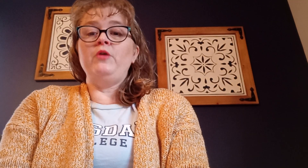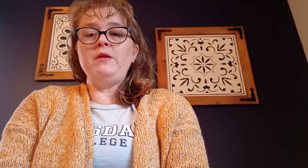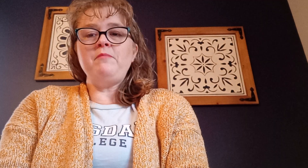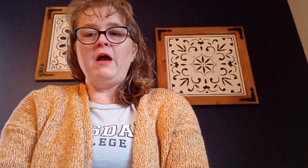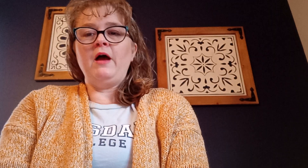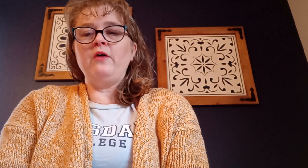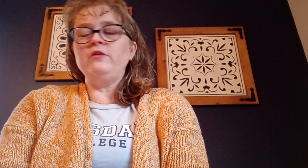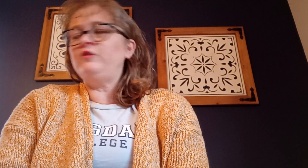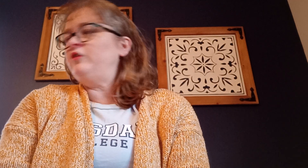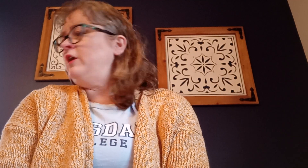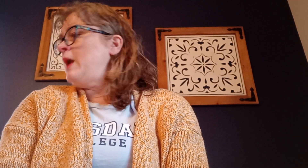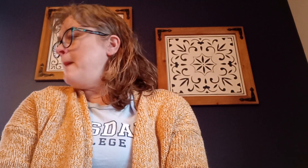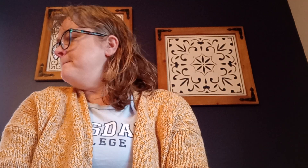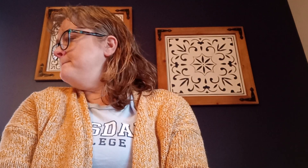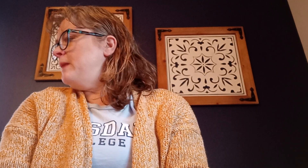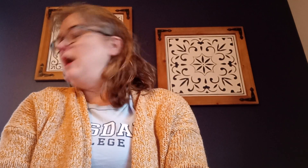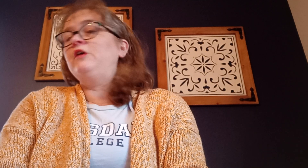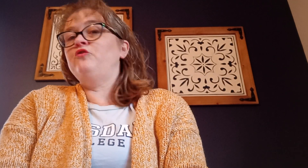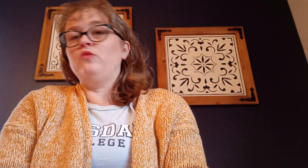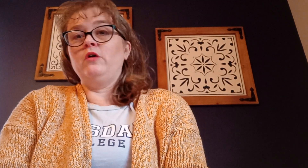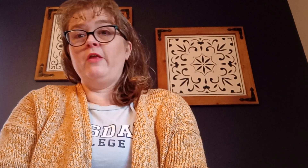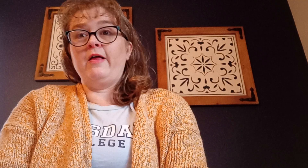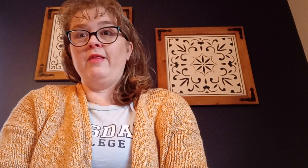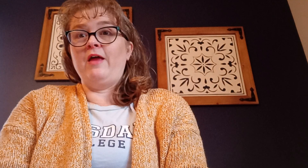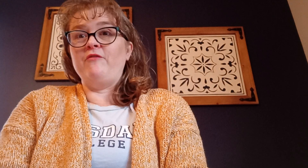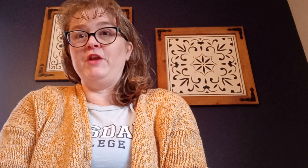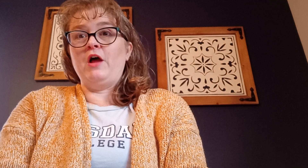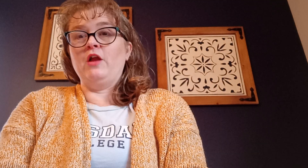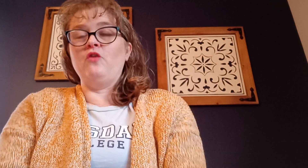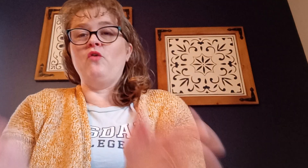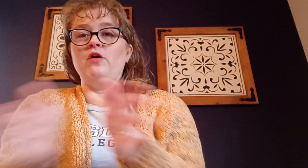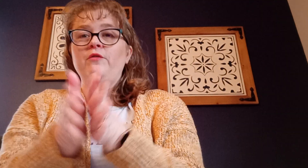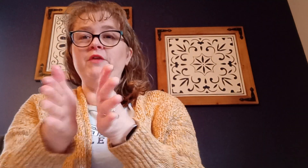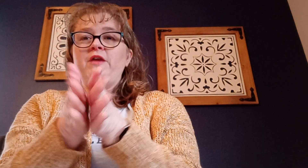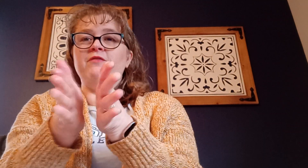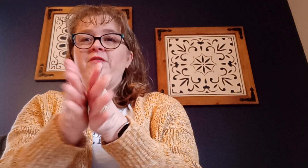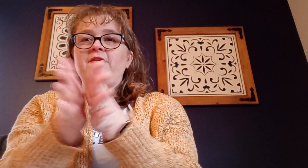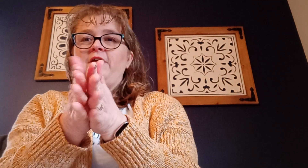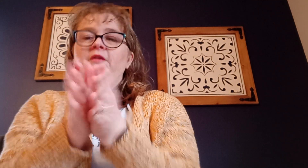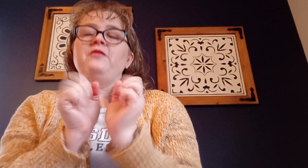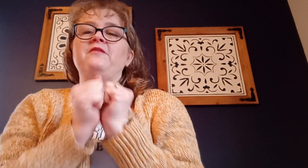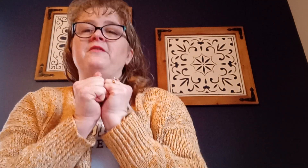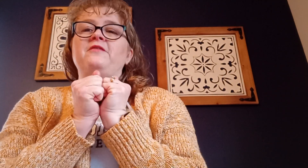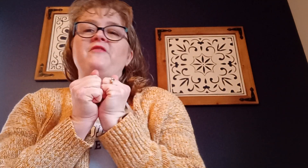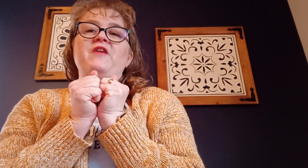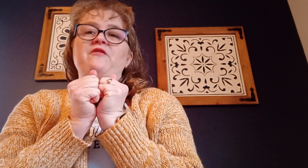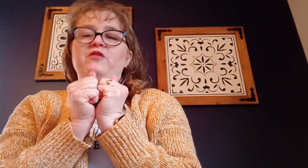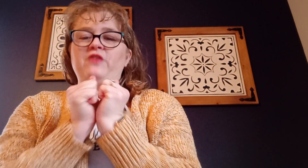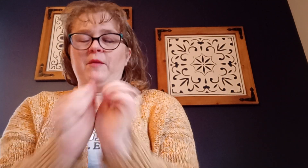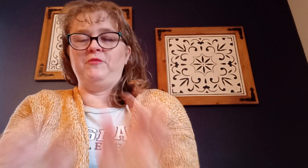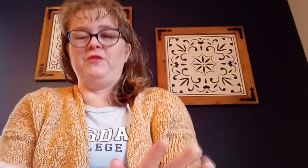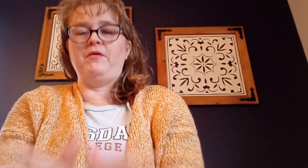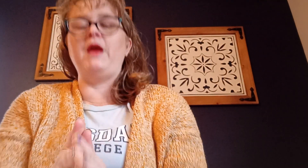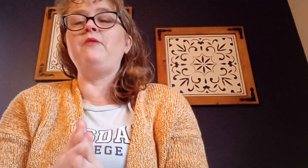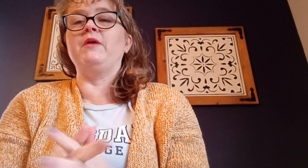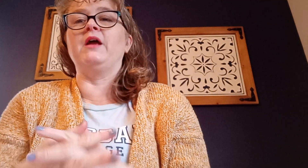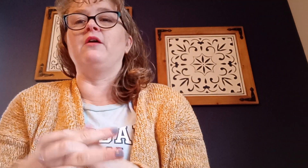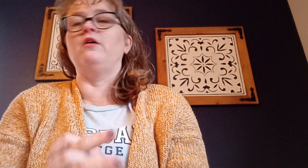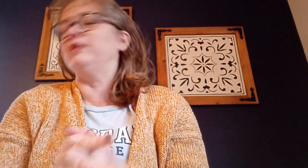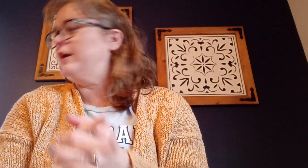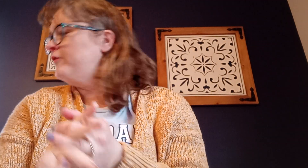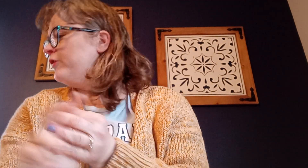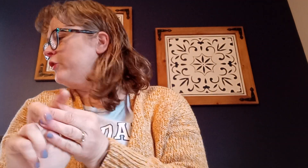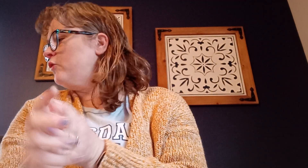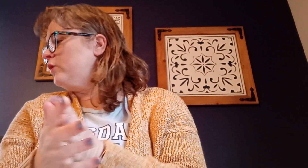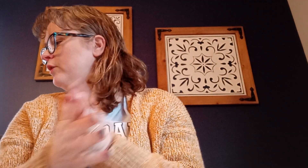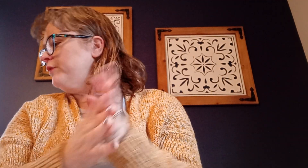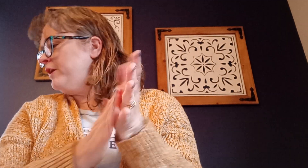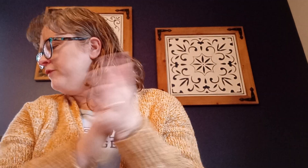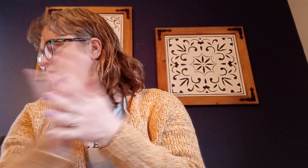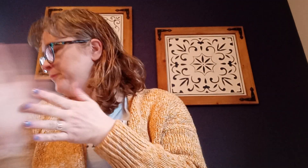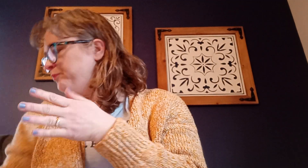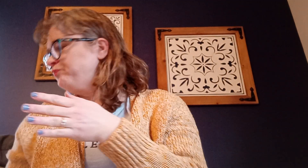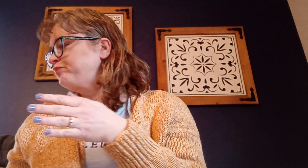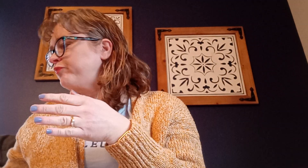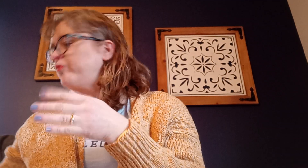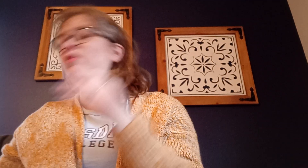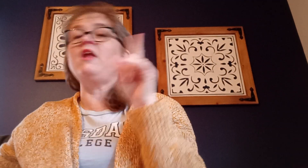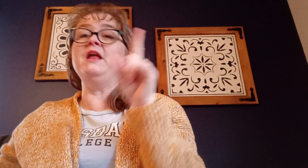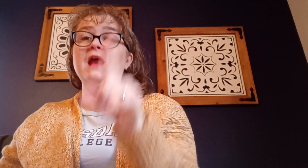Marine Biology Module 11 on coral reefs. This is a favorite chapter, right? We gotta all love the coral reefs. And